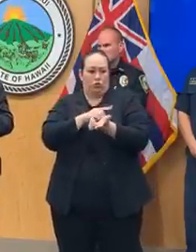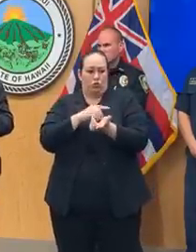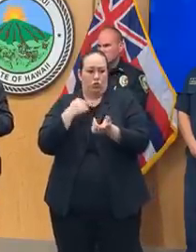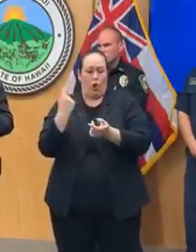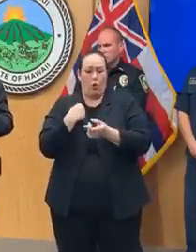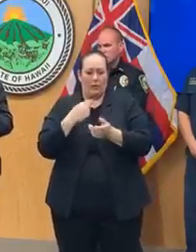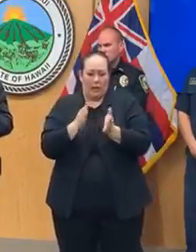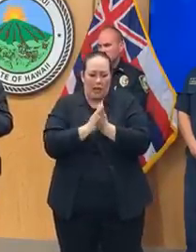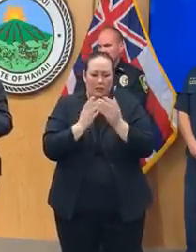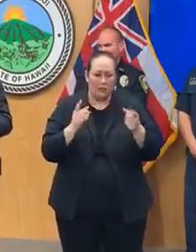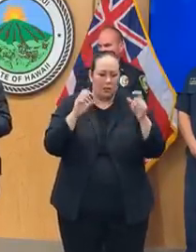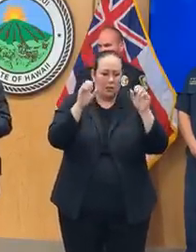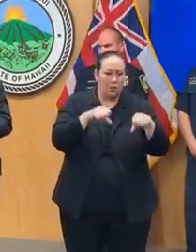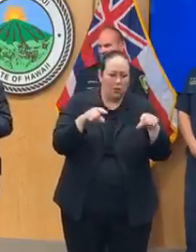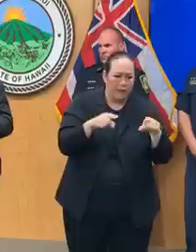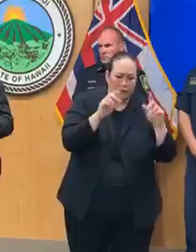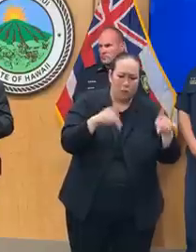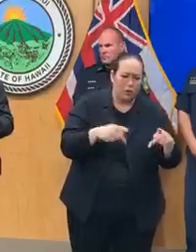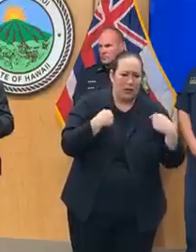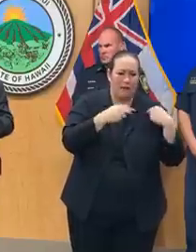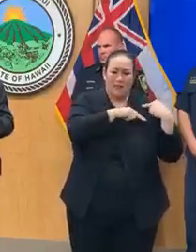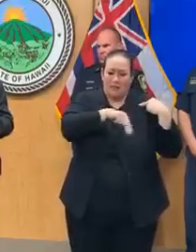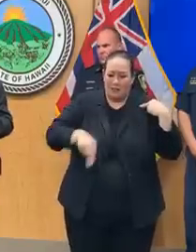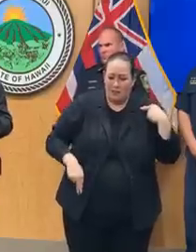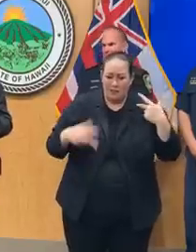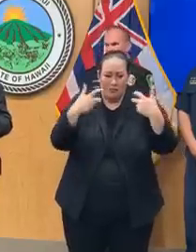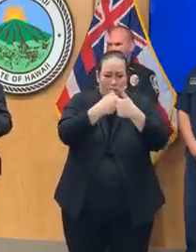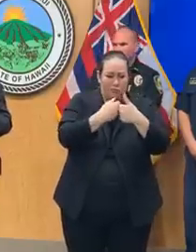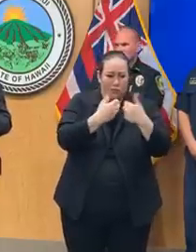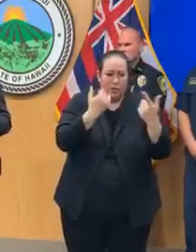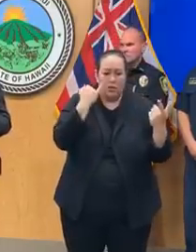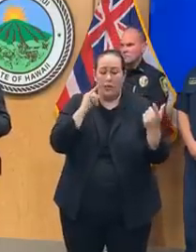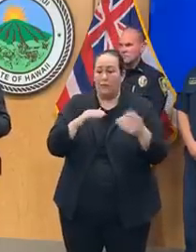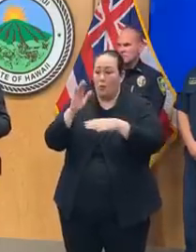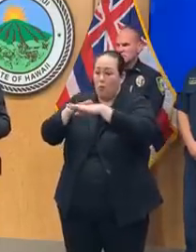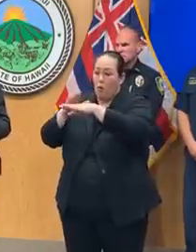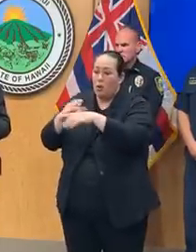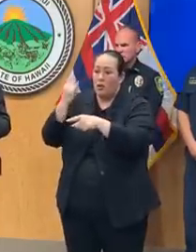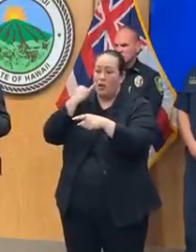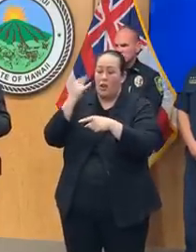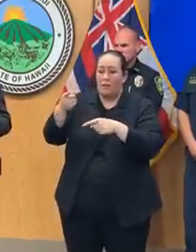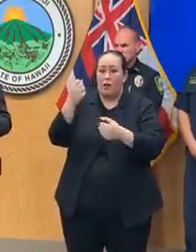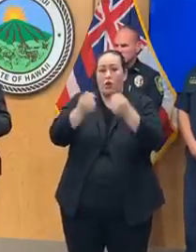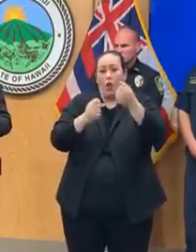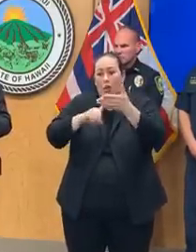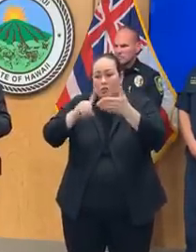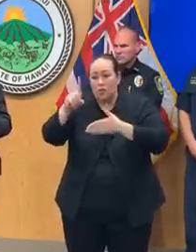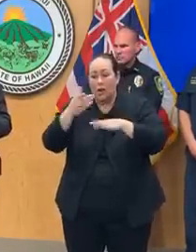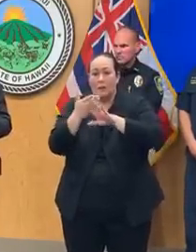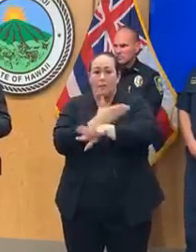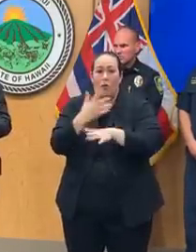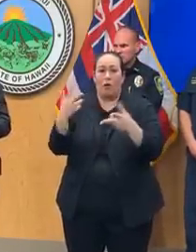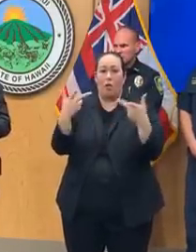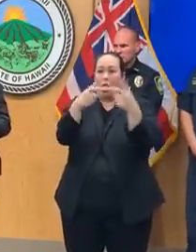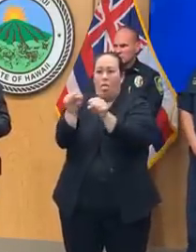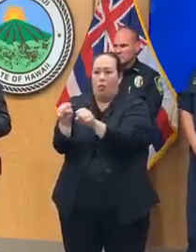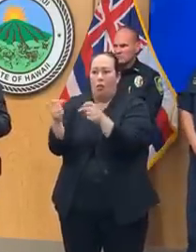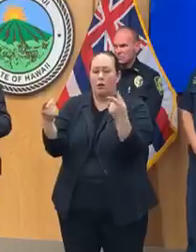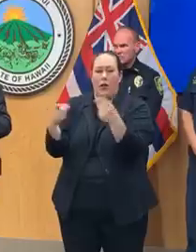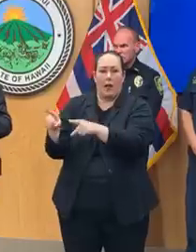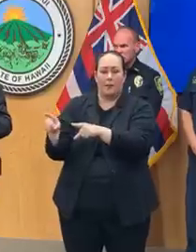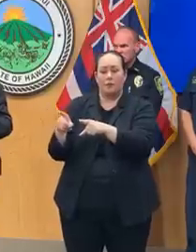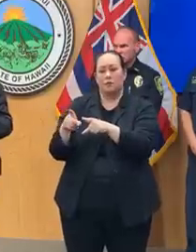done. Could someone have had a seatbelt on? Could someone have had a different kind of warning? Could they have had their car checked before a tragic accident occurs? Of